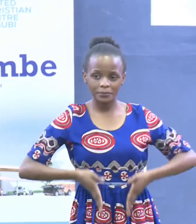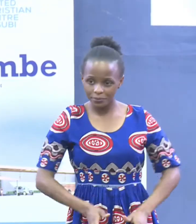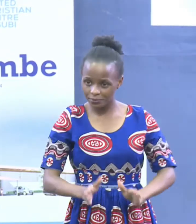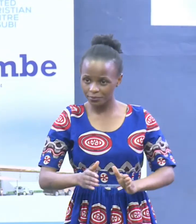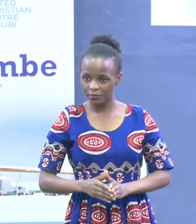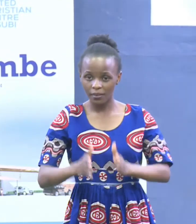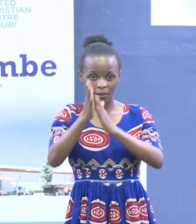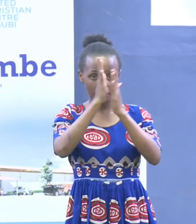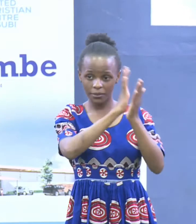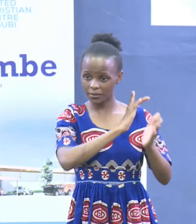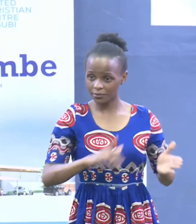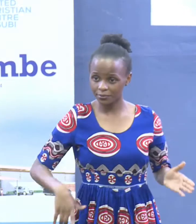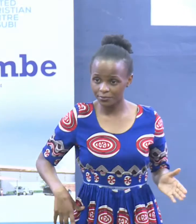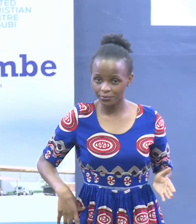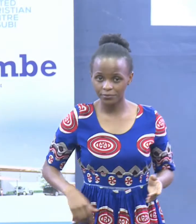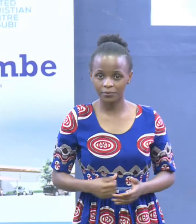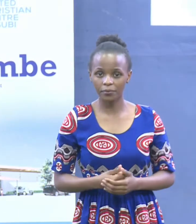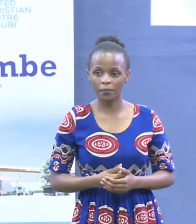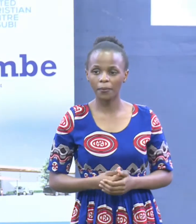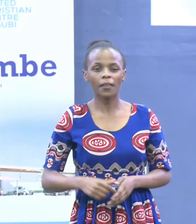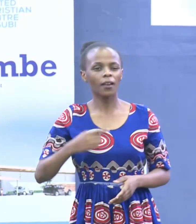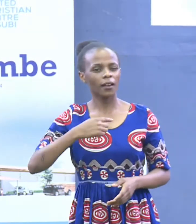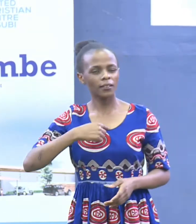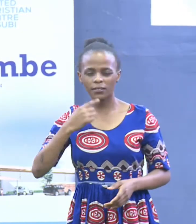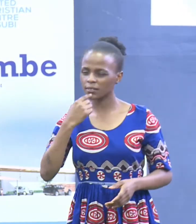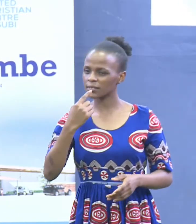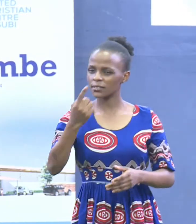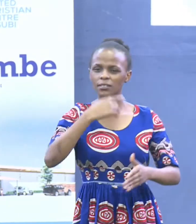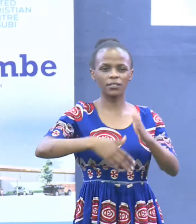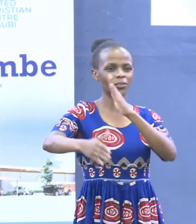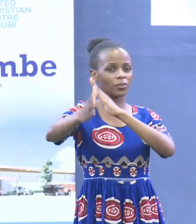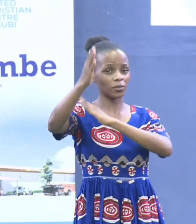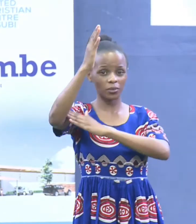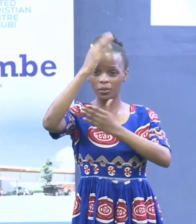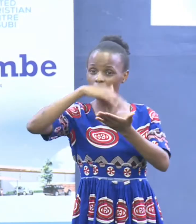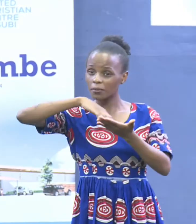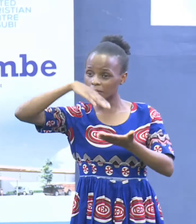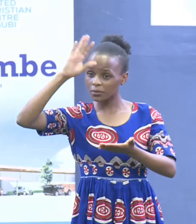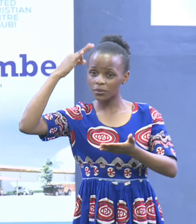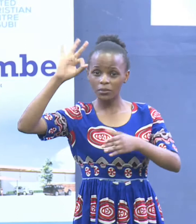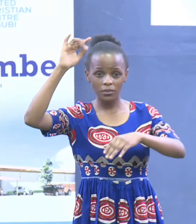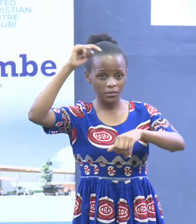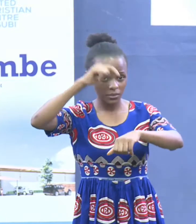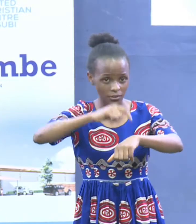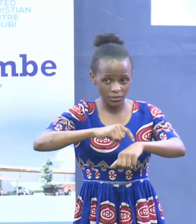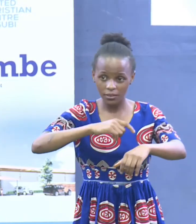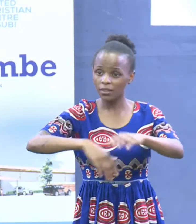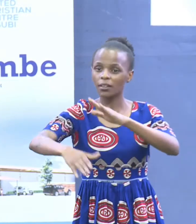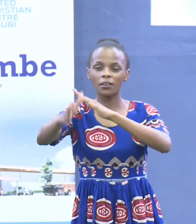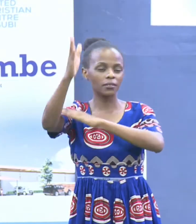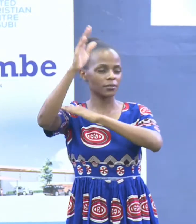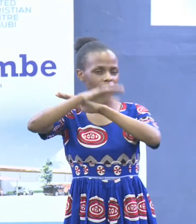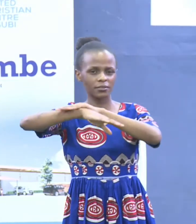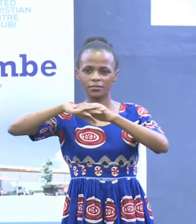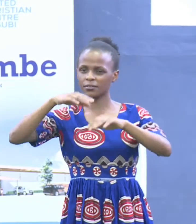firstborn. Praise the Lord. Nakugamye nti Katonda ebisere ebisinga ta